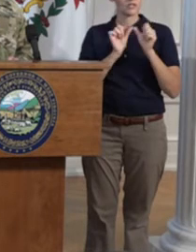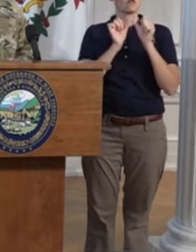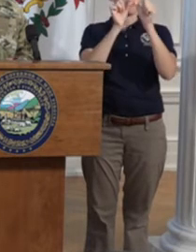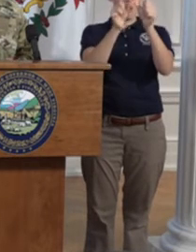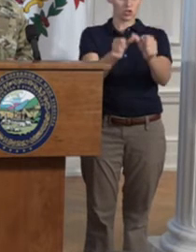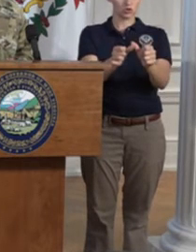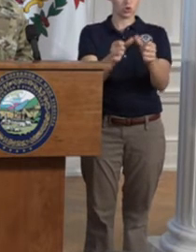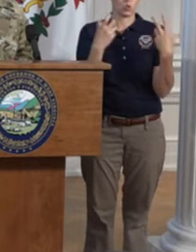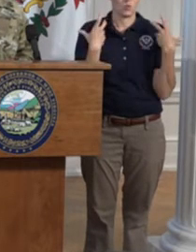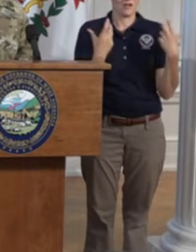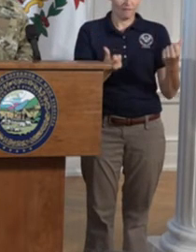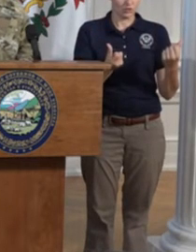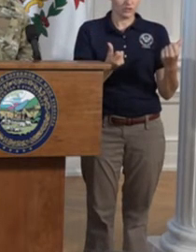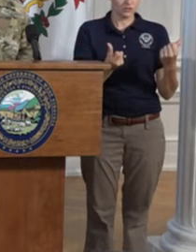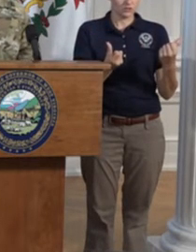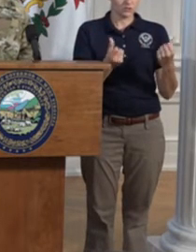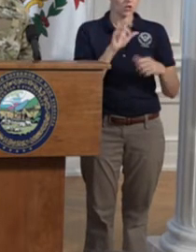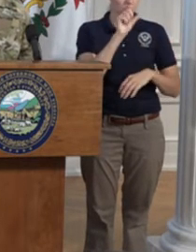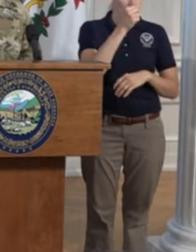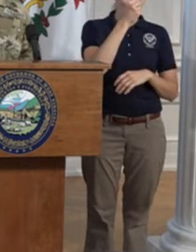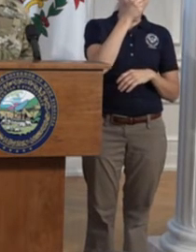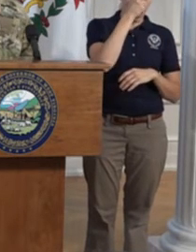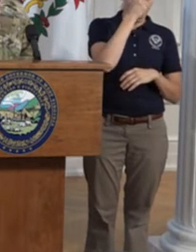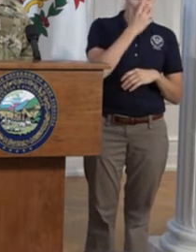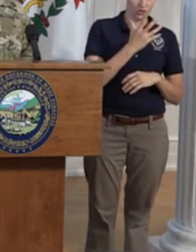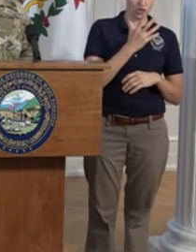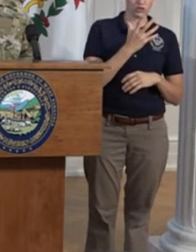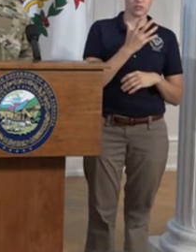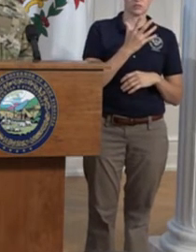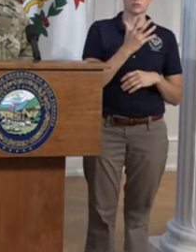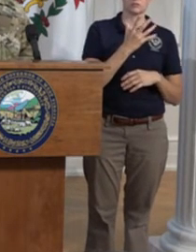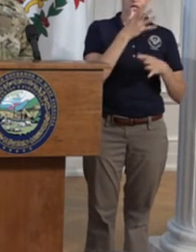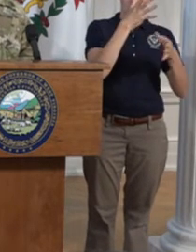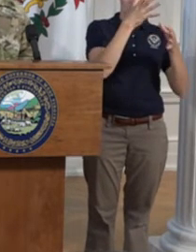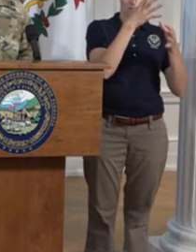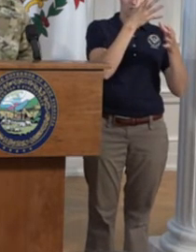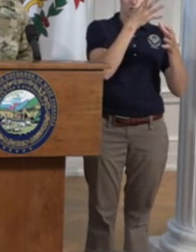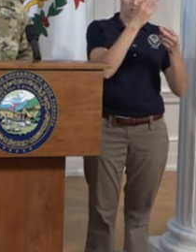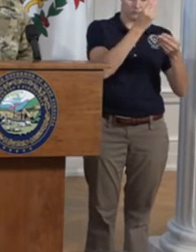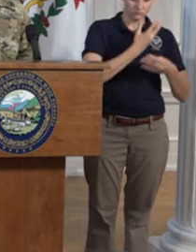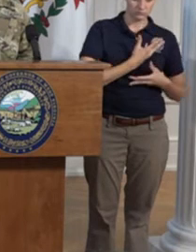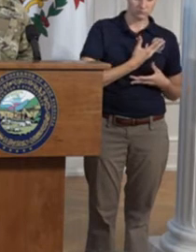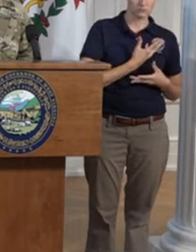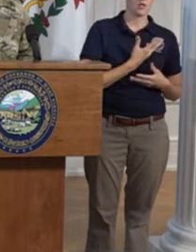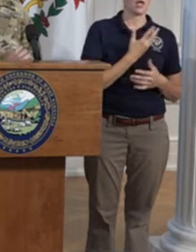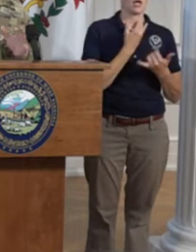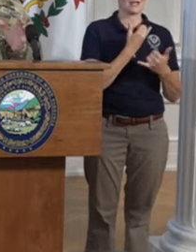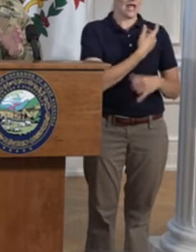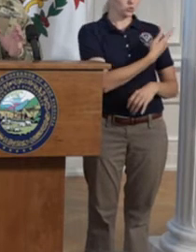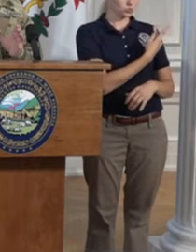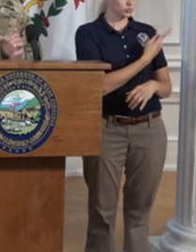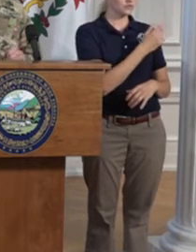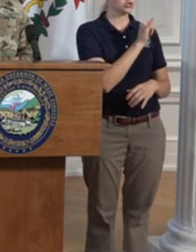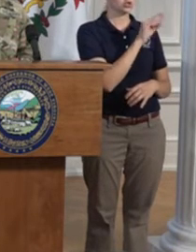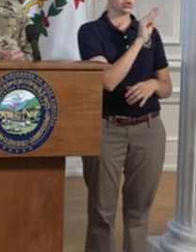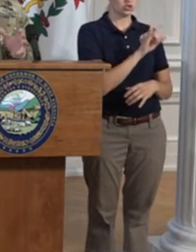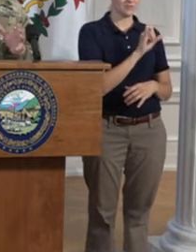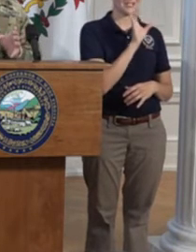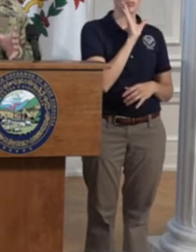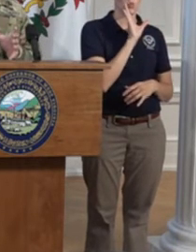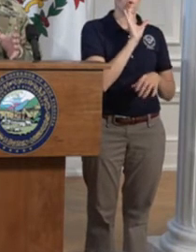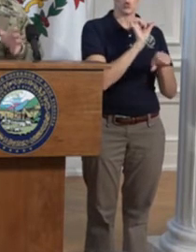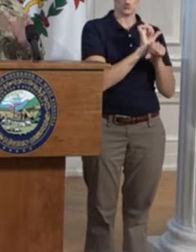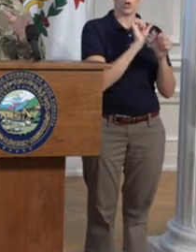governor's direction to us is that Jimmy and I will now work with Secretary Burdette to develop